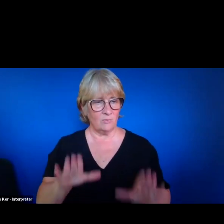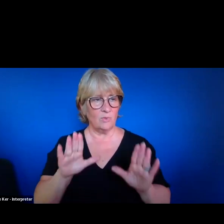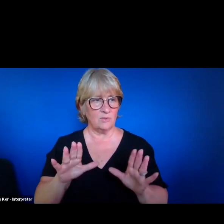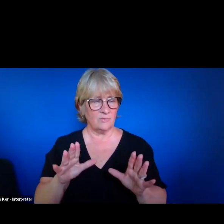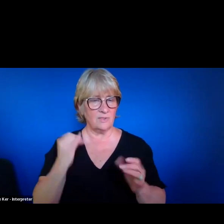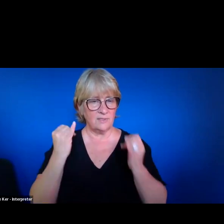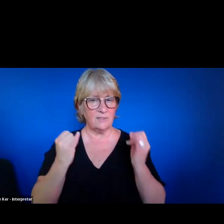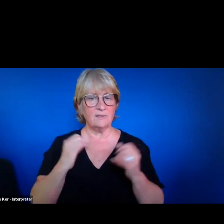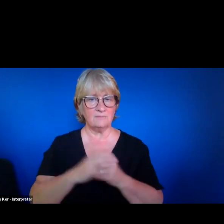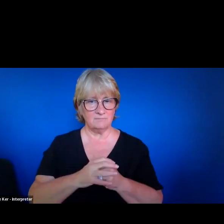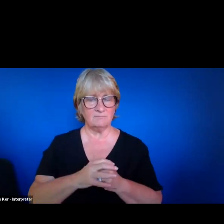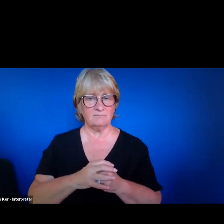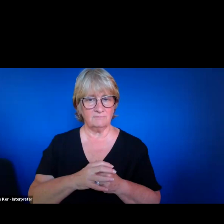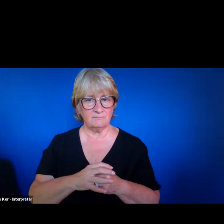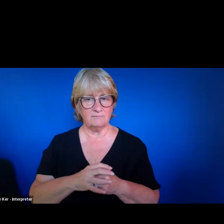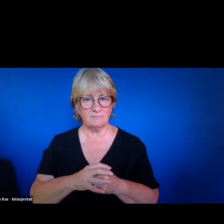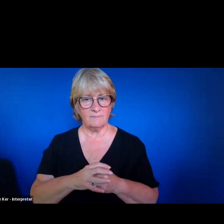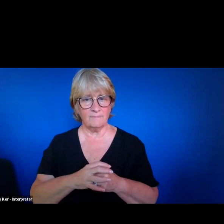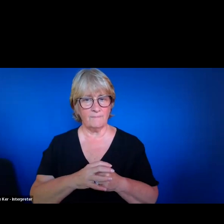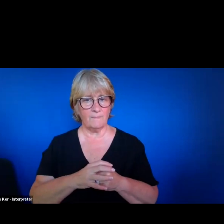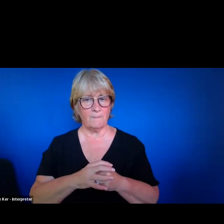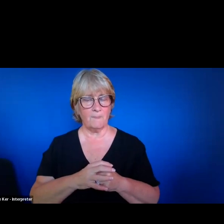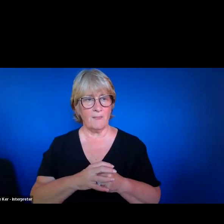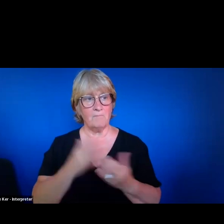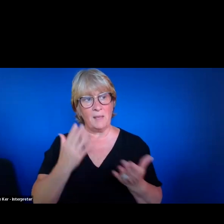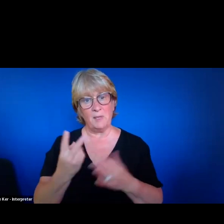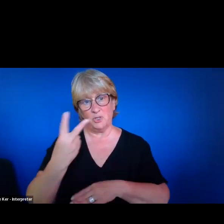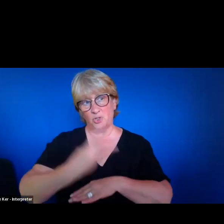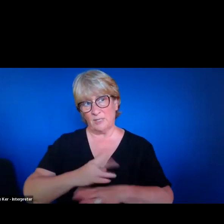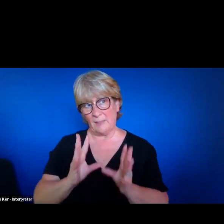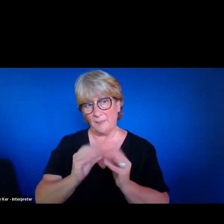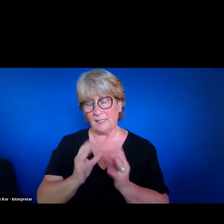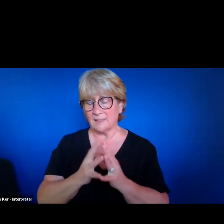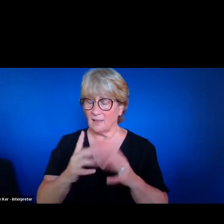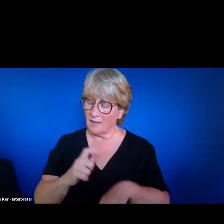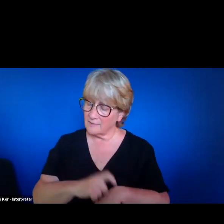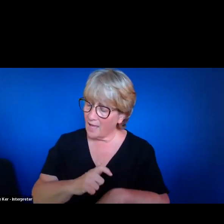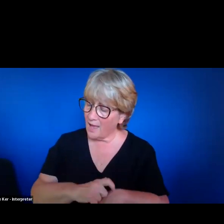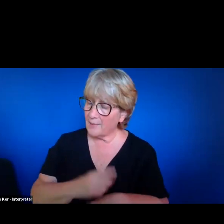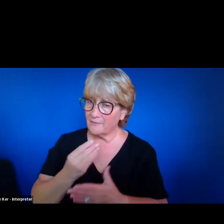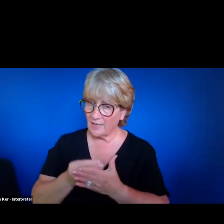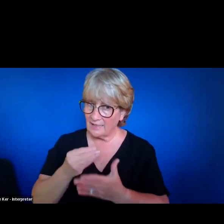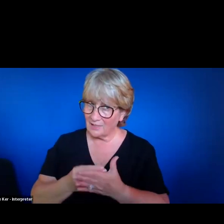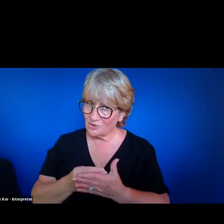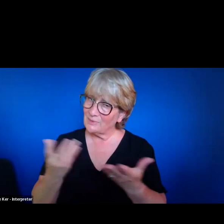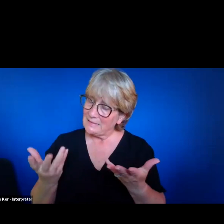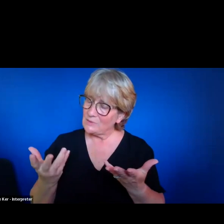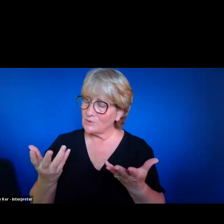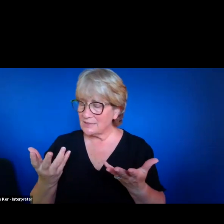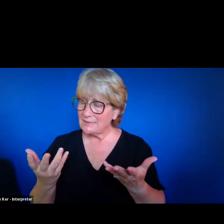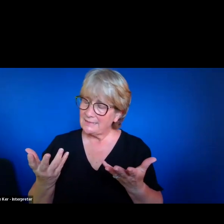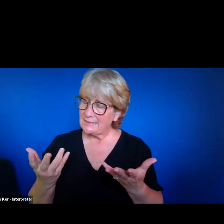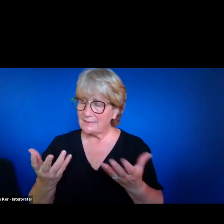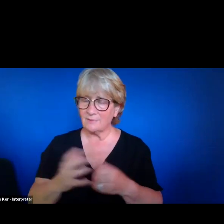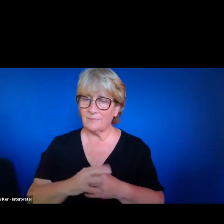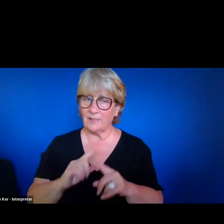3 hours, maybe even 1 2-day meeting. Of course, that's a lot of time and we'll need financial resources for many. So,